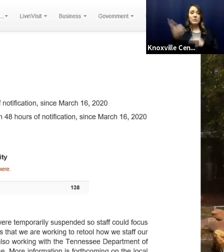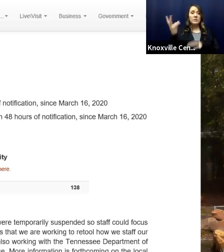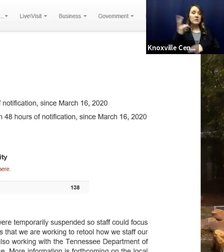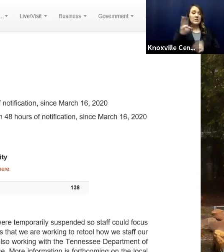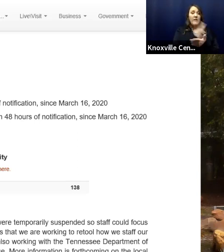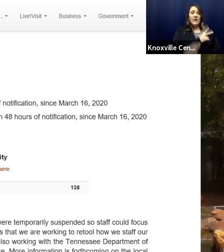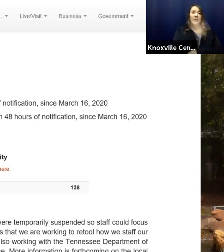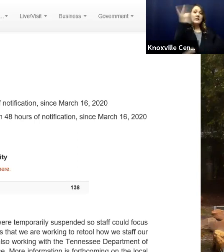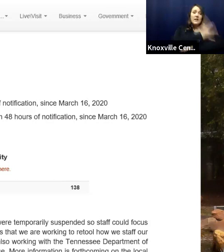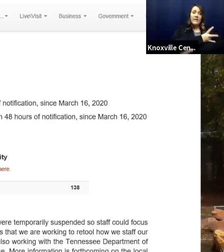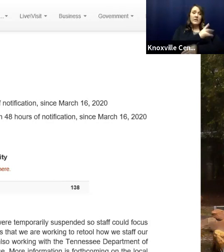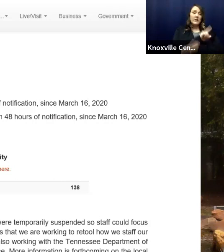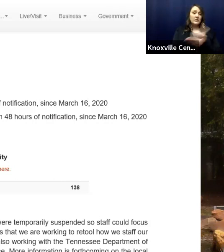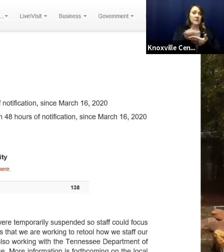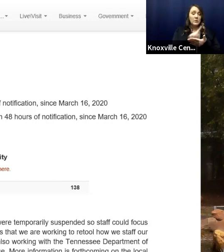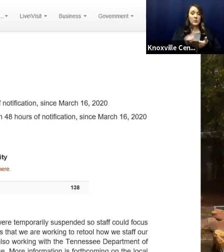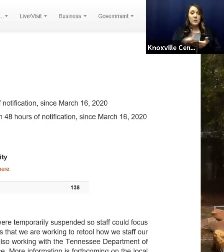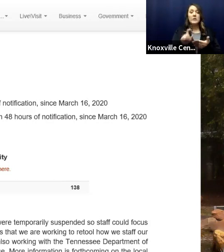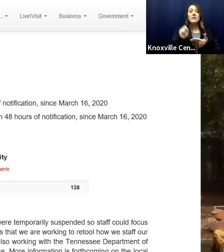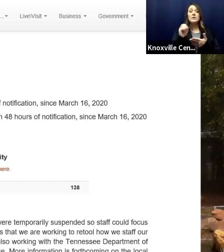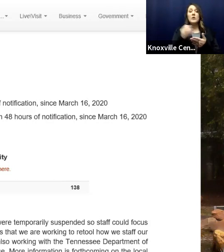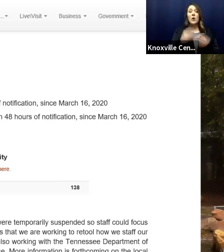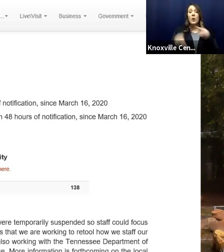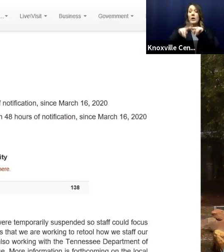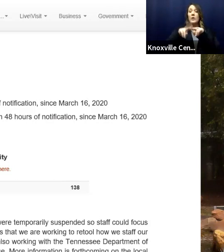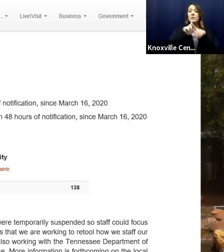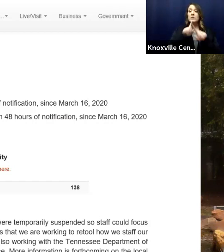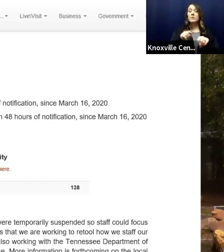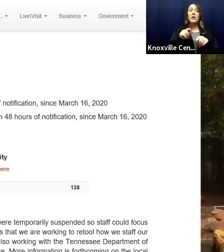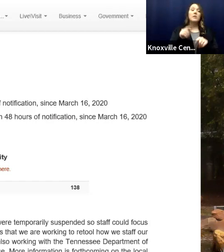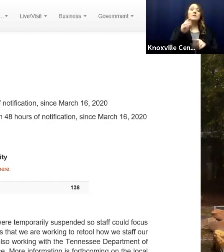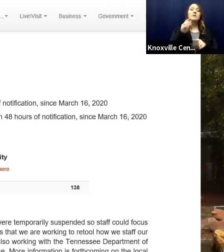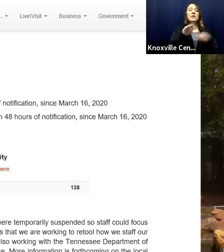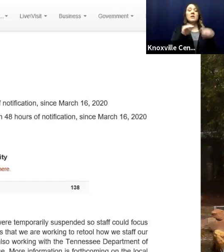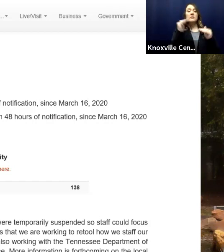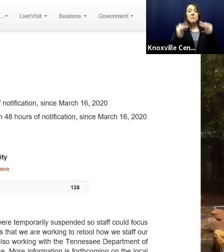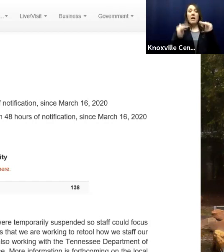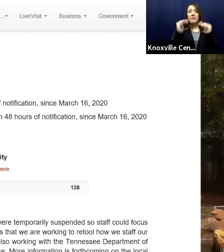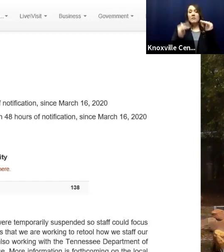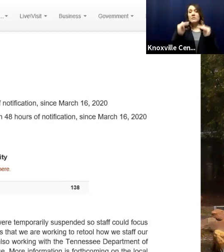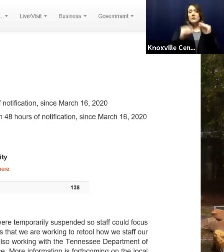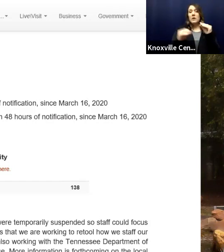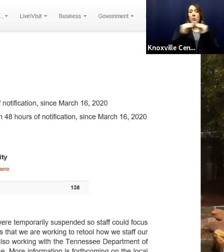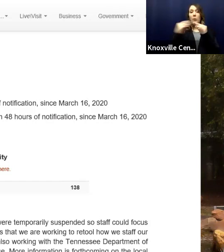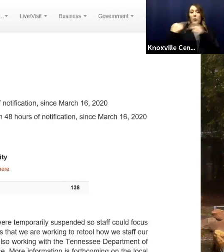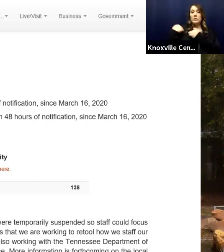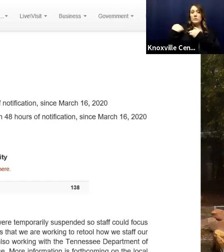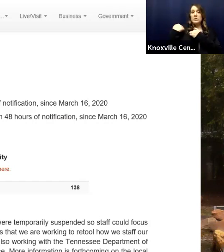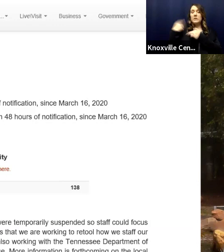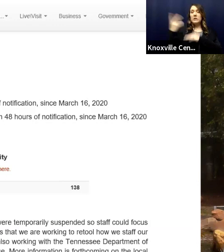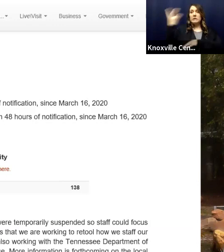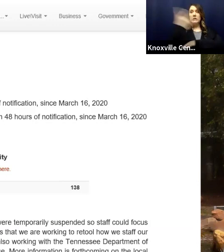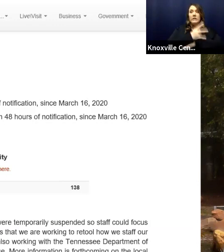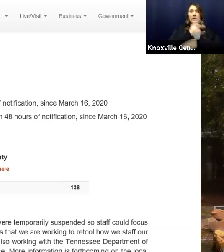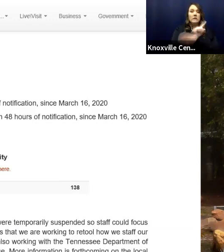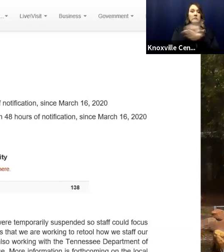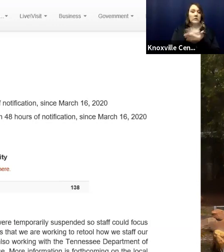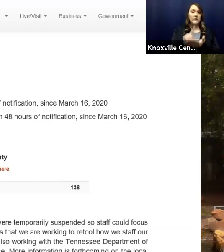in response team members allows our staff to even out the staffing responsibilities over the 7 days a week that our team is